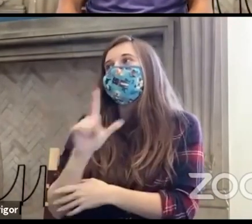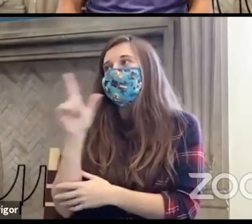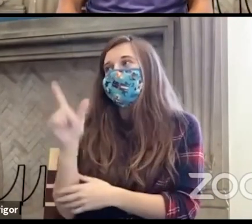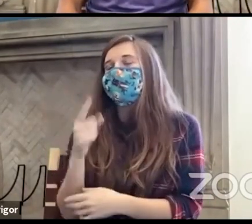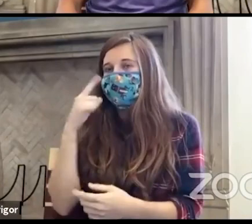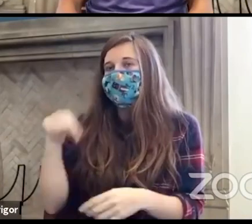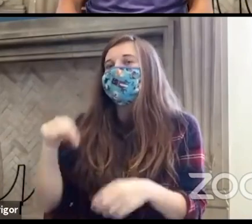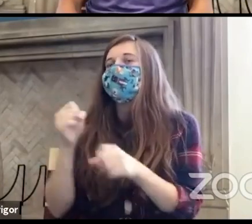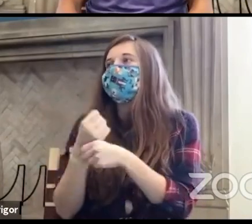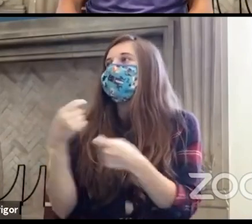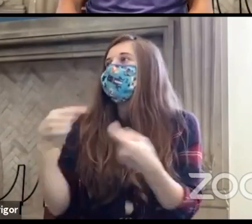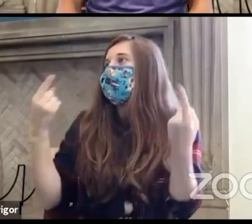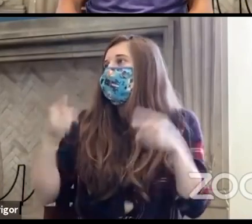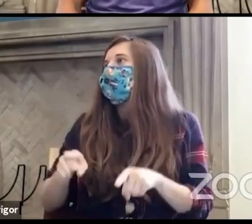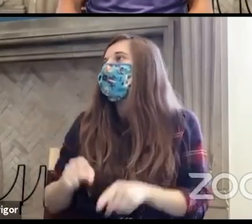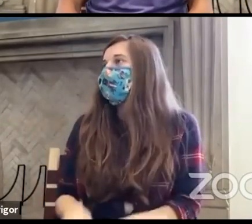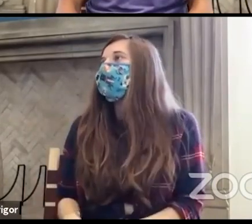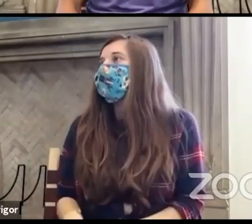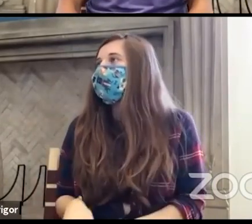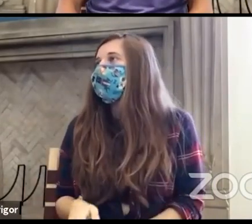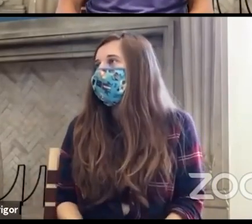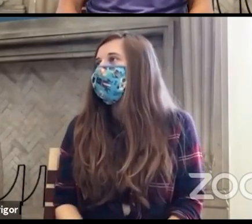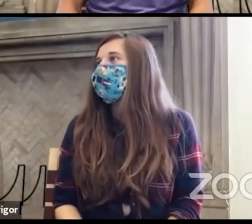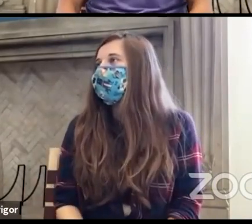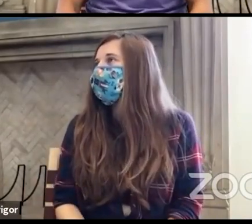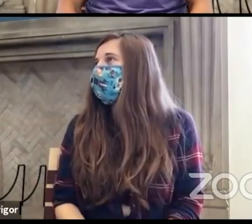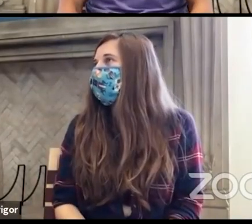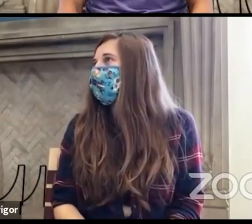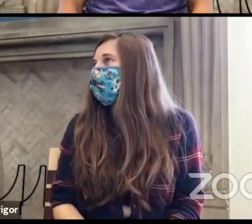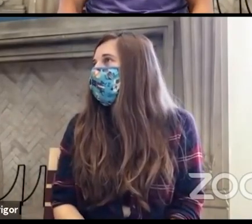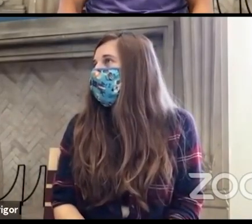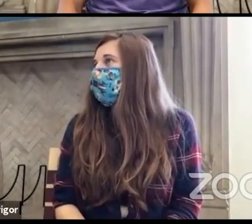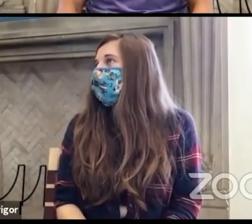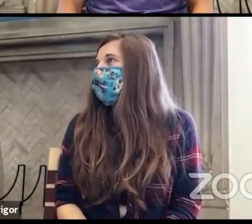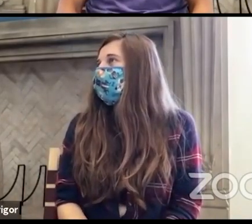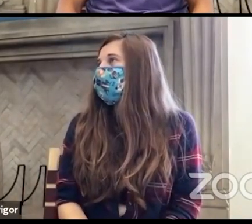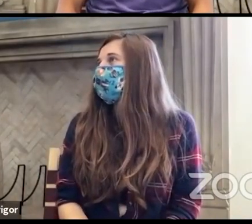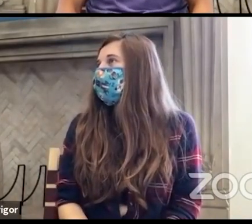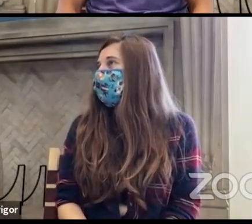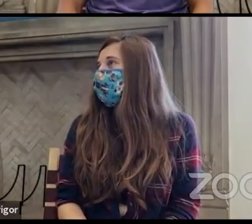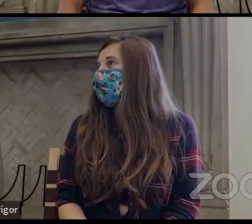for making this happen. Thank you all.